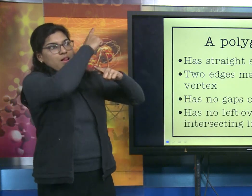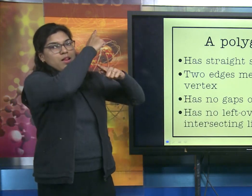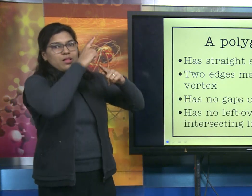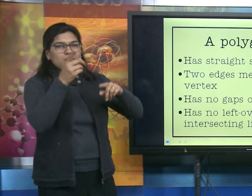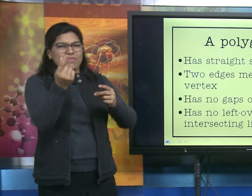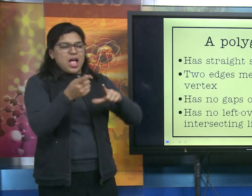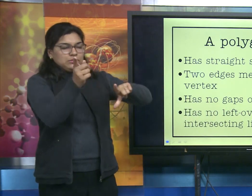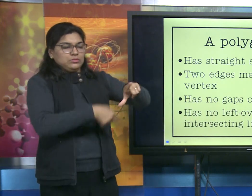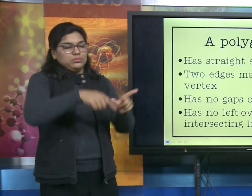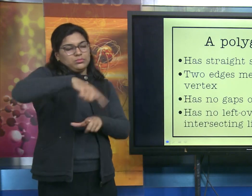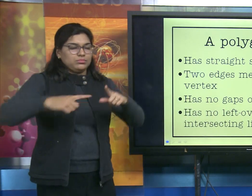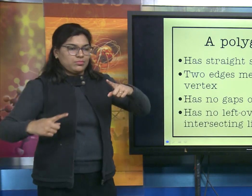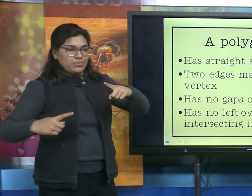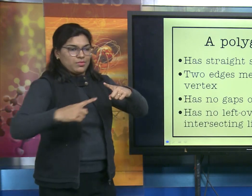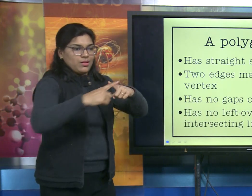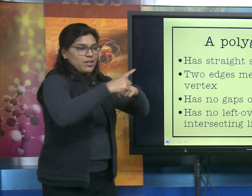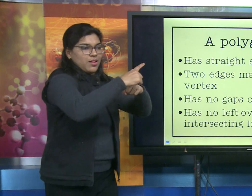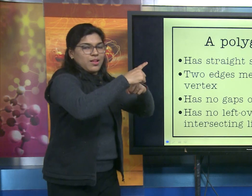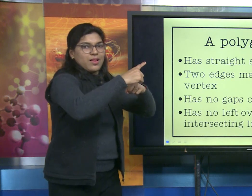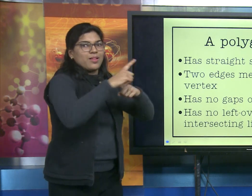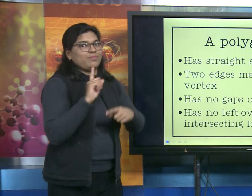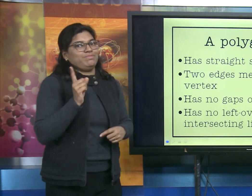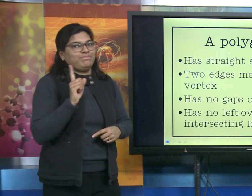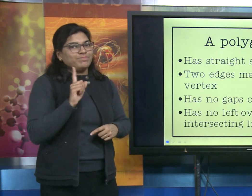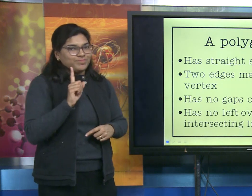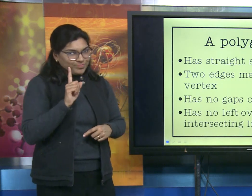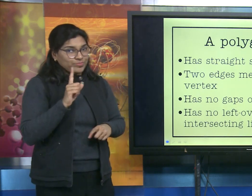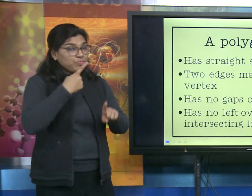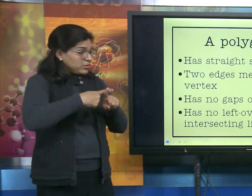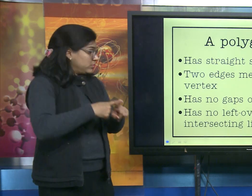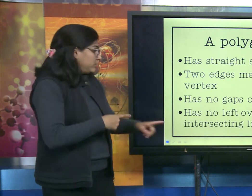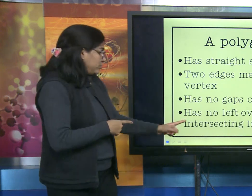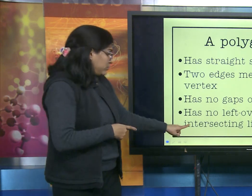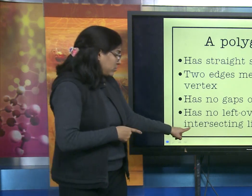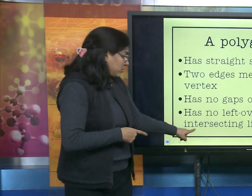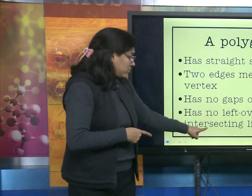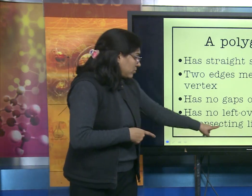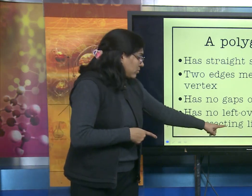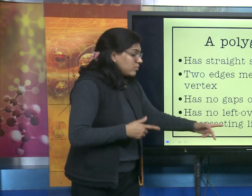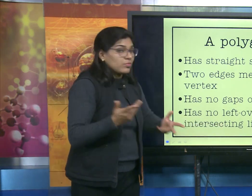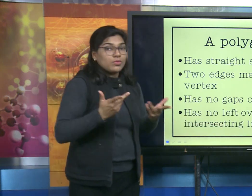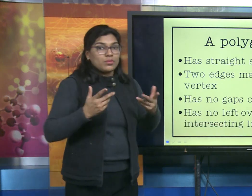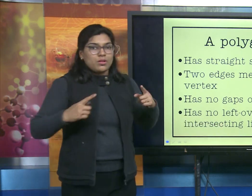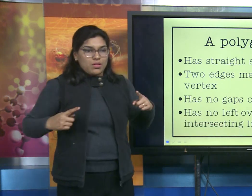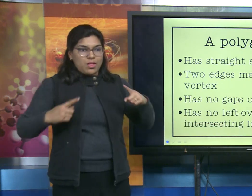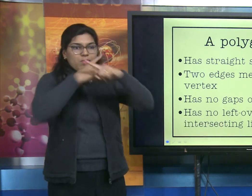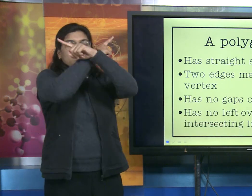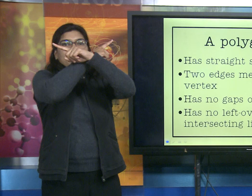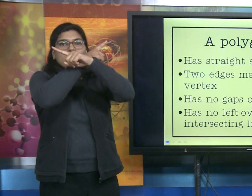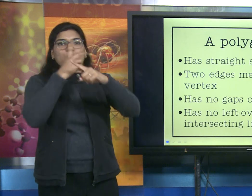leftover. Leftover lines means just when we draw lines randomly, one line is bigger or longer than the other